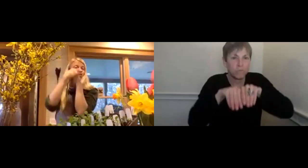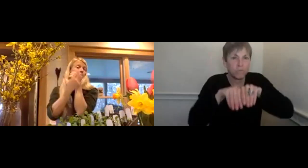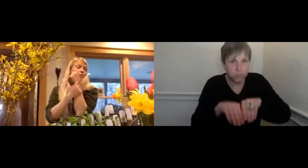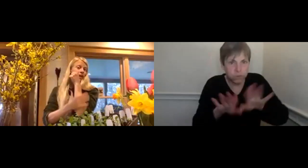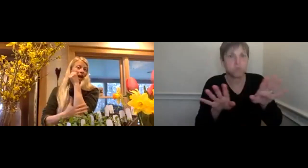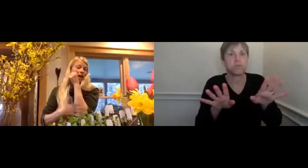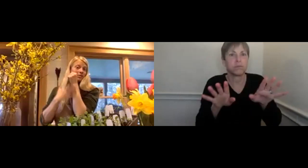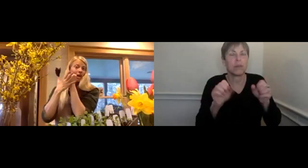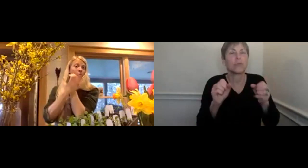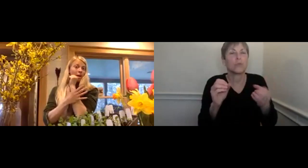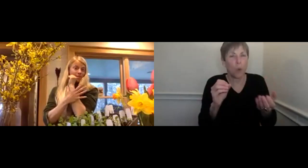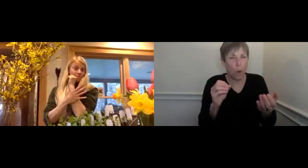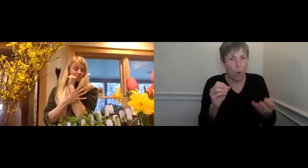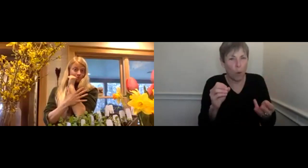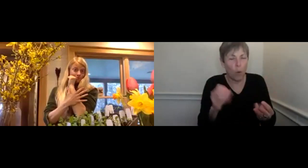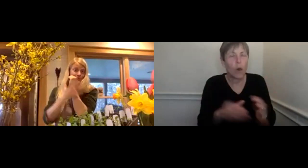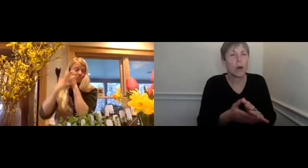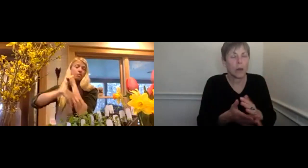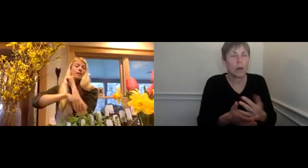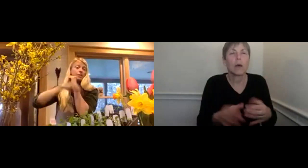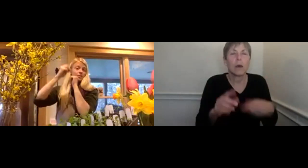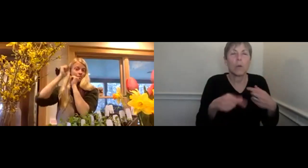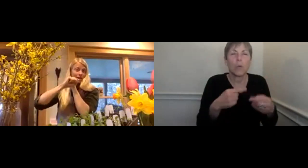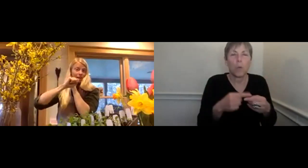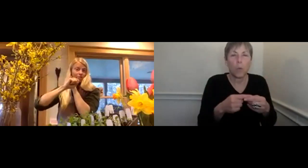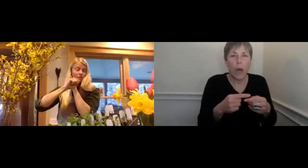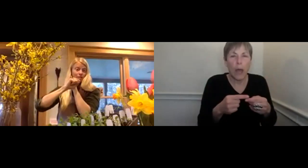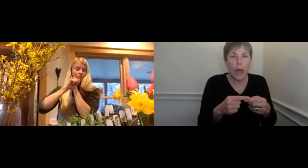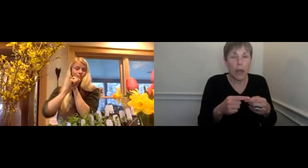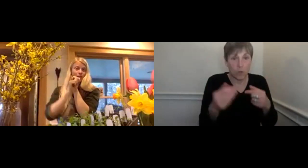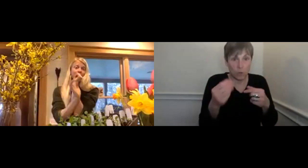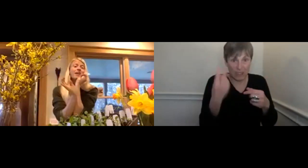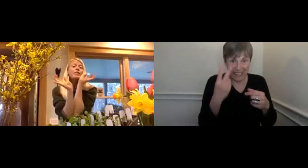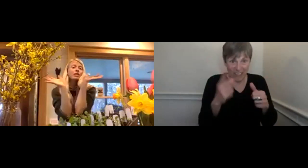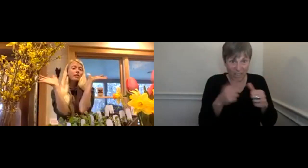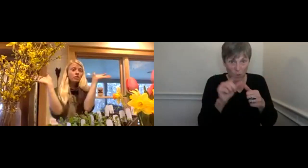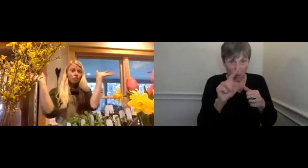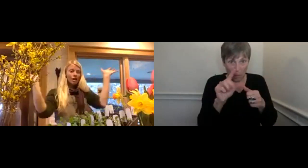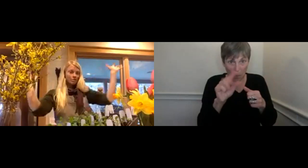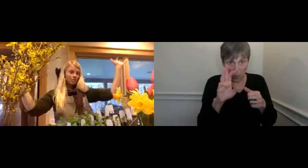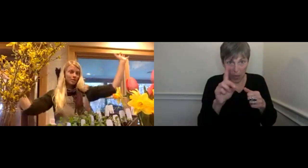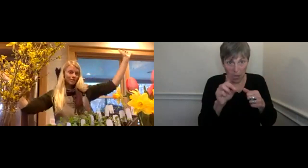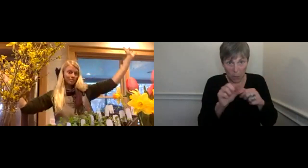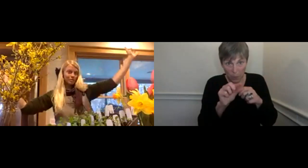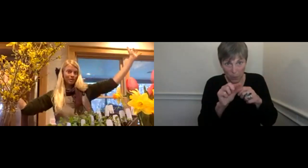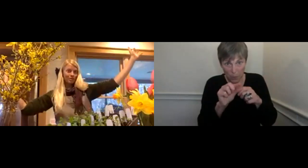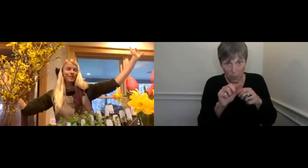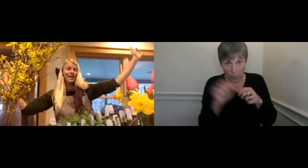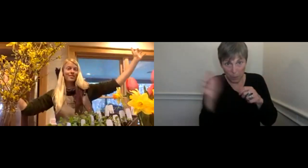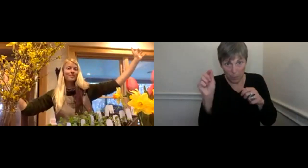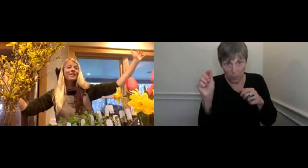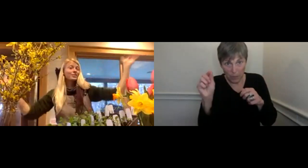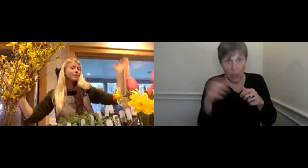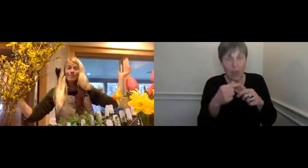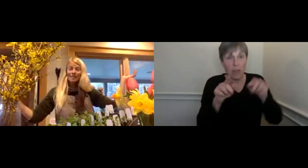once you have that one, pick that first apical bud, then you have two apical buds growing